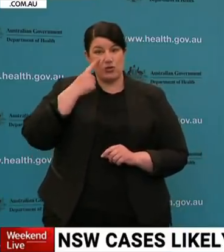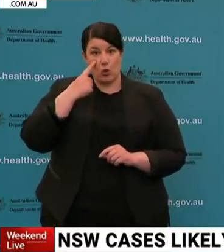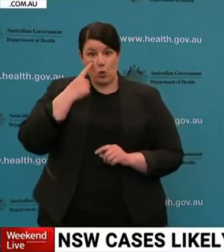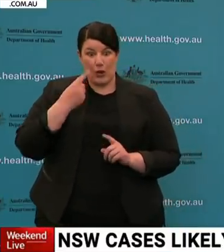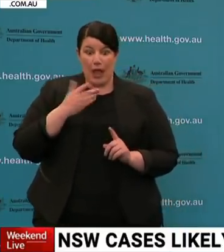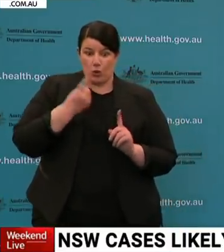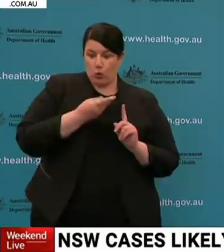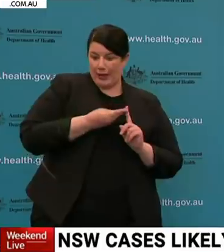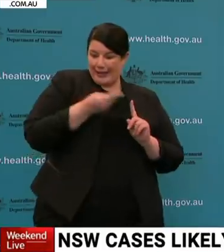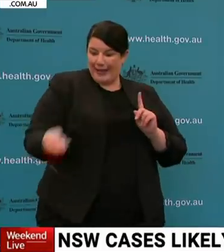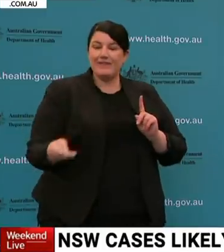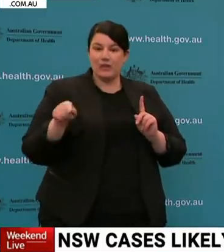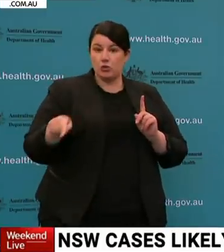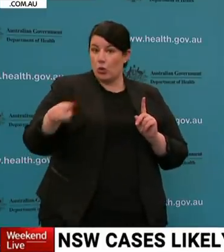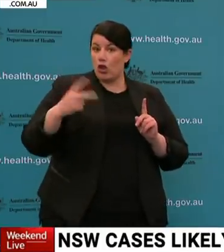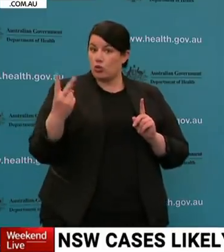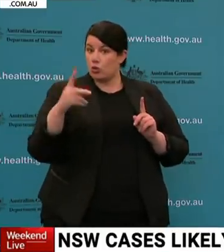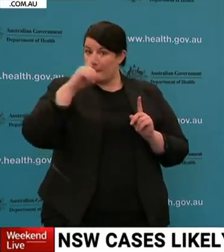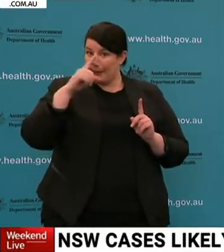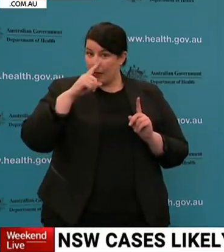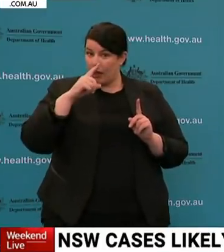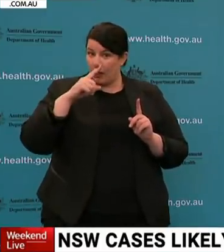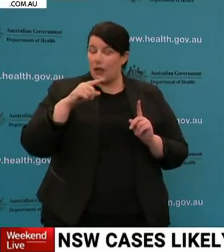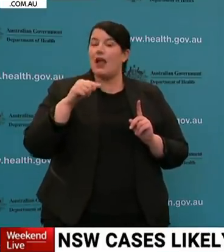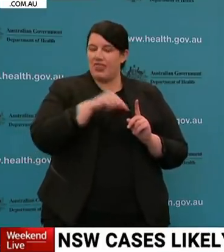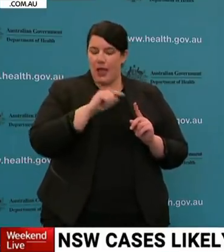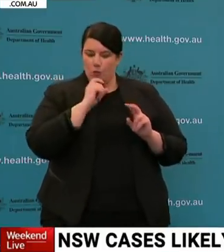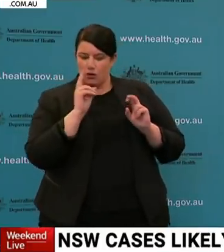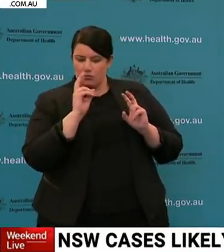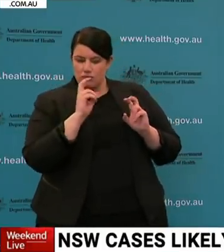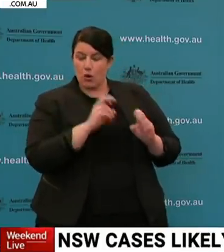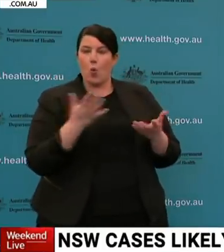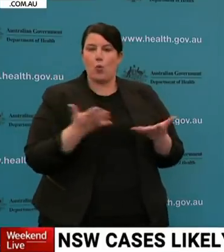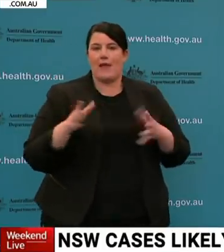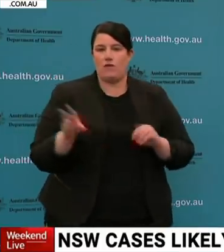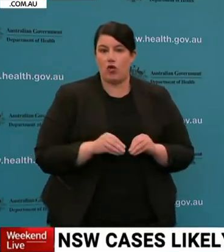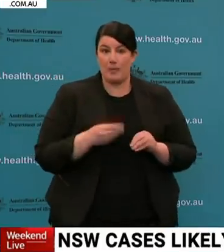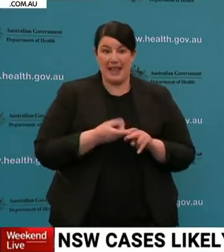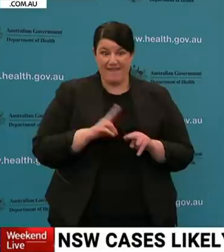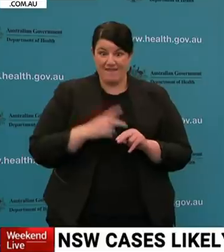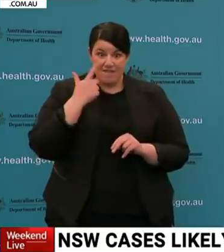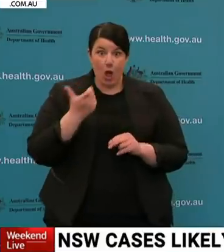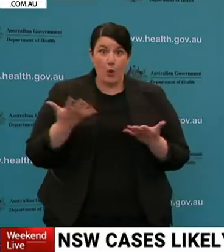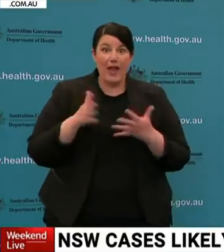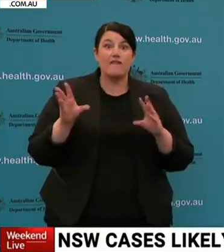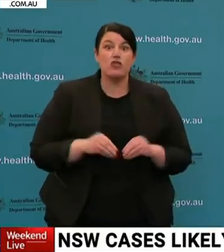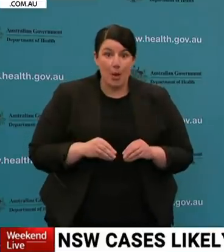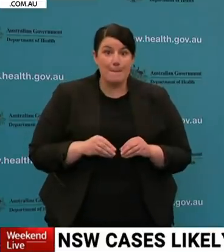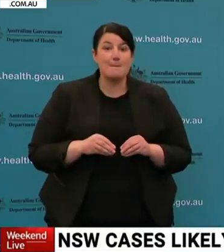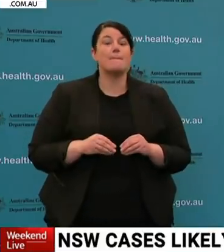people who could potentially have given it to those two individuals, and that's going to be the key here. If we're able to find that upstream contact, we'll